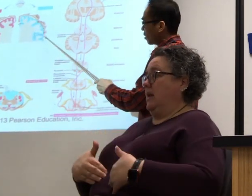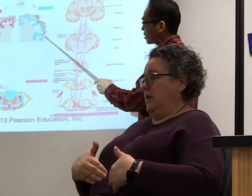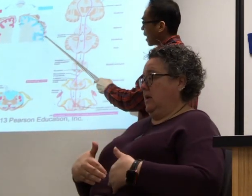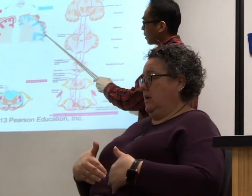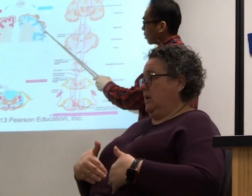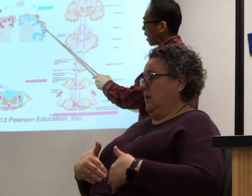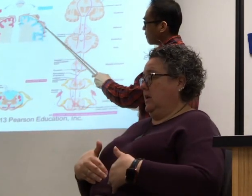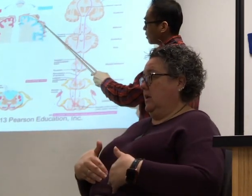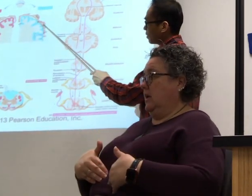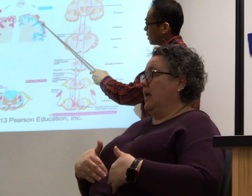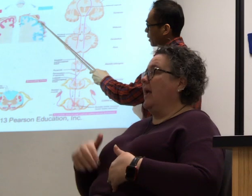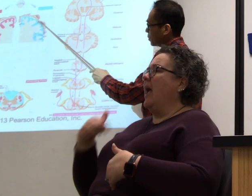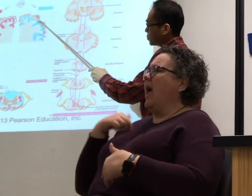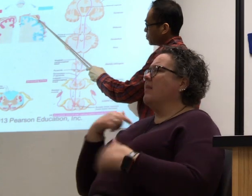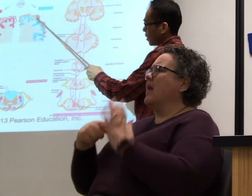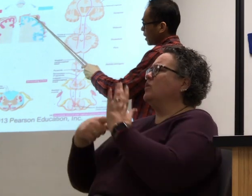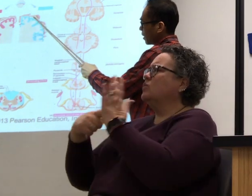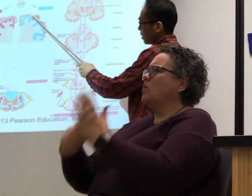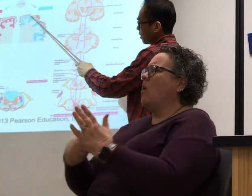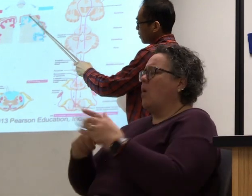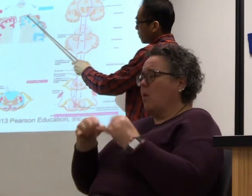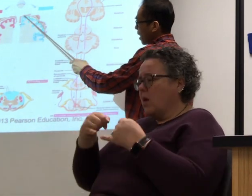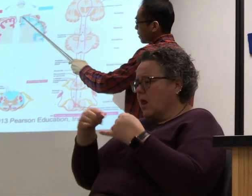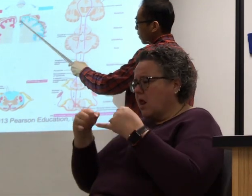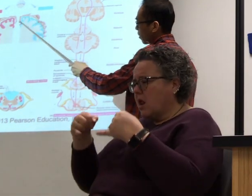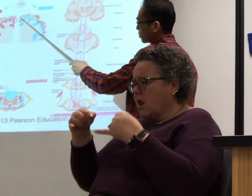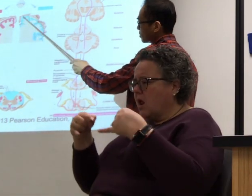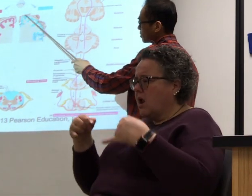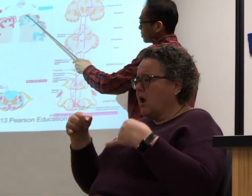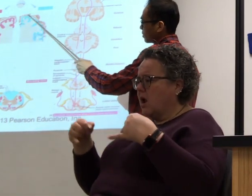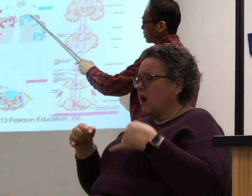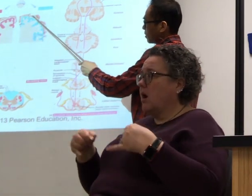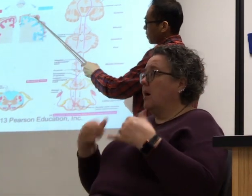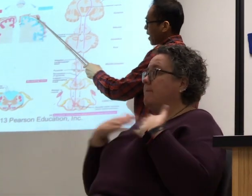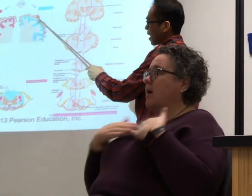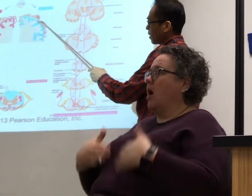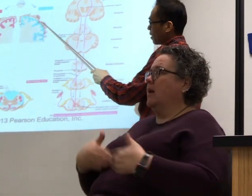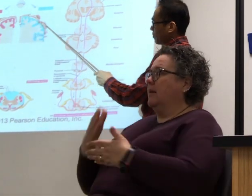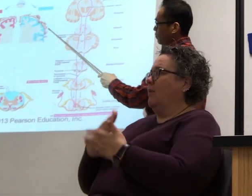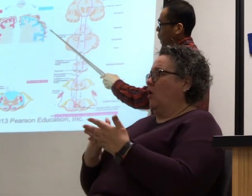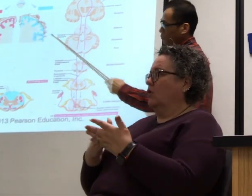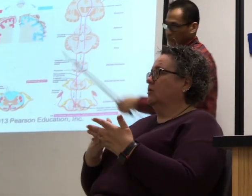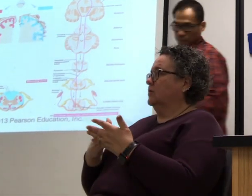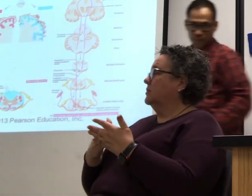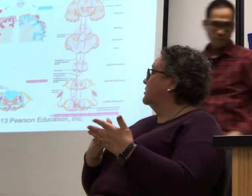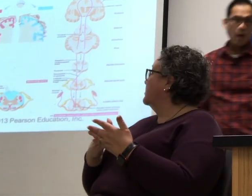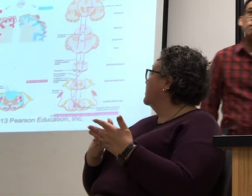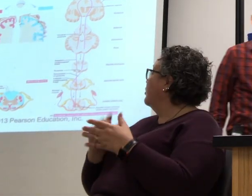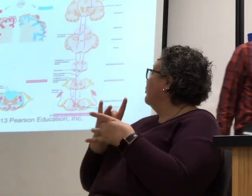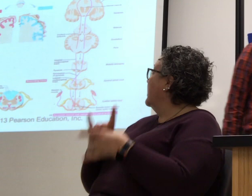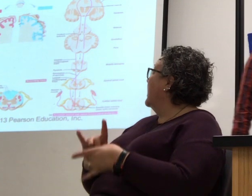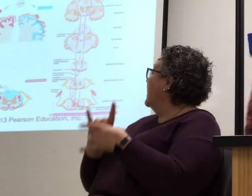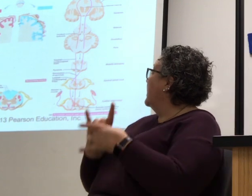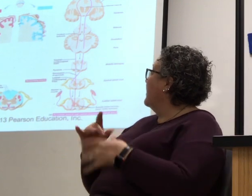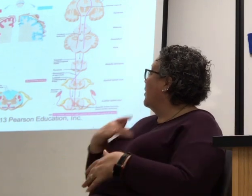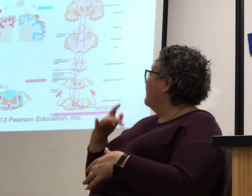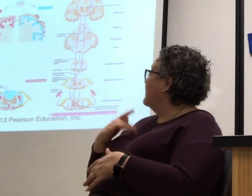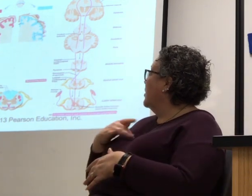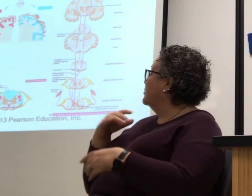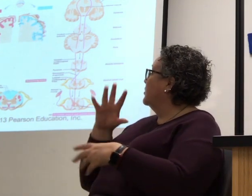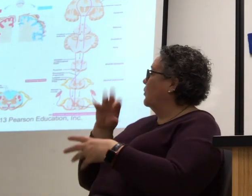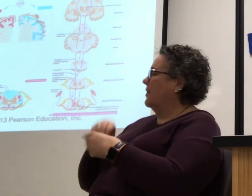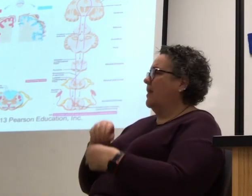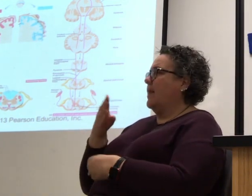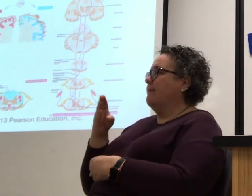they topographically illustrate the body parts that are felt in blue.